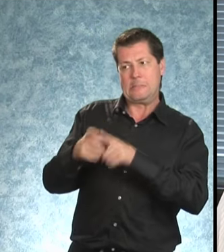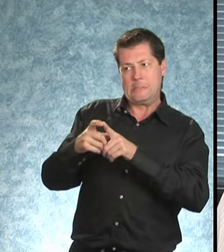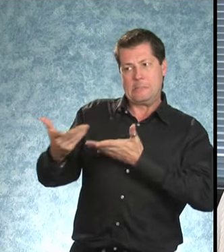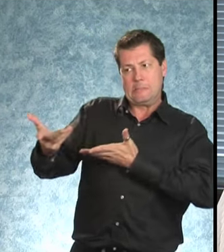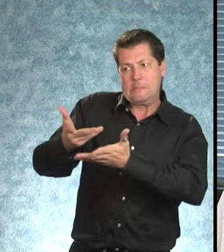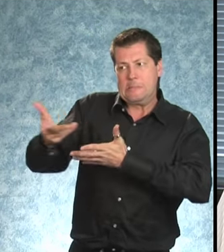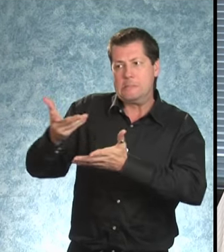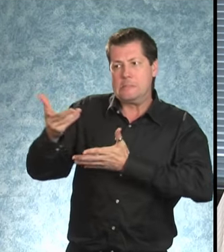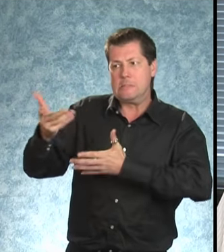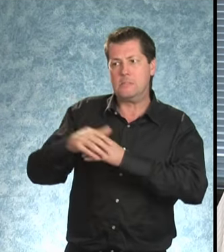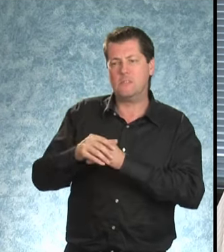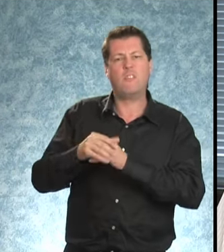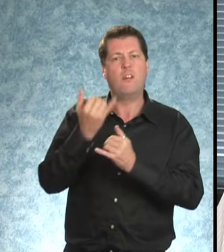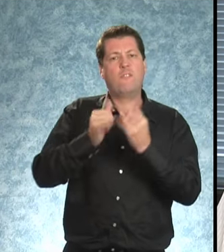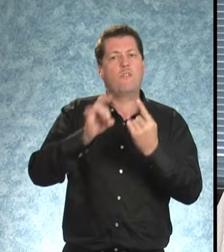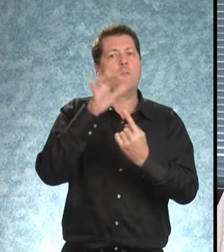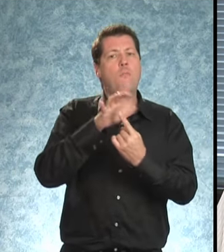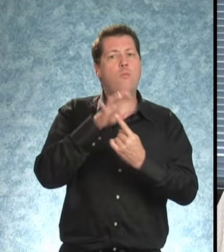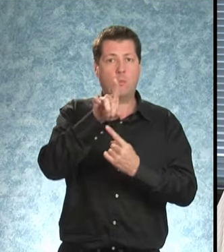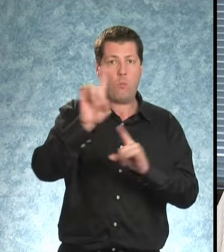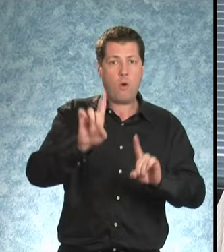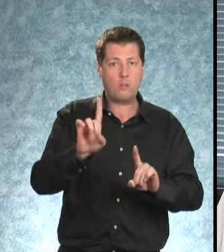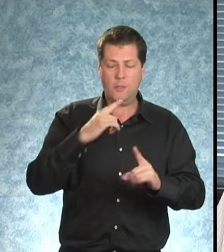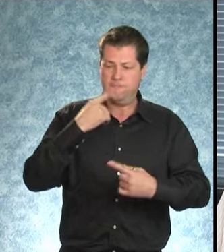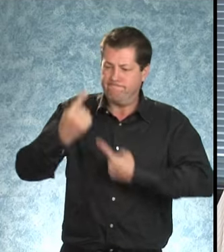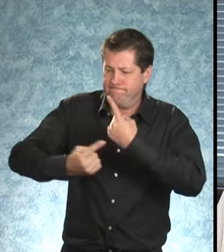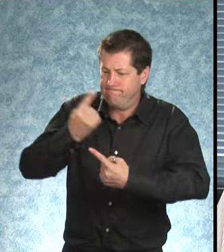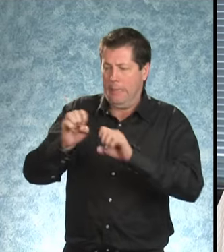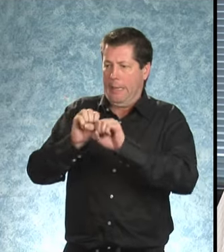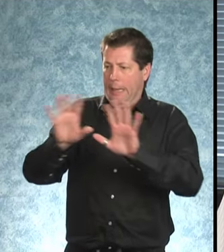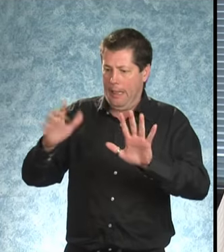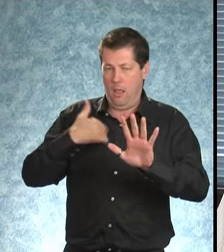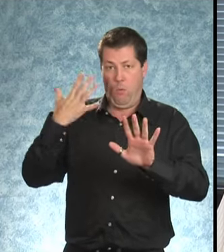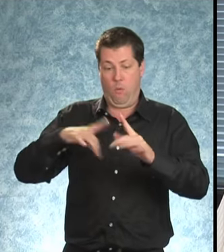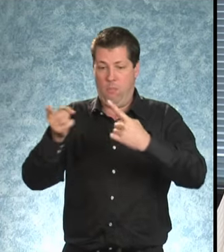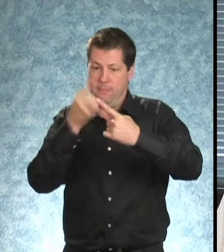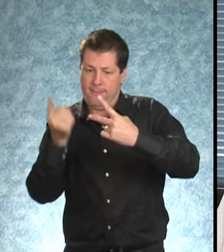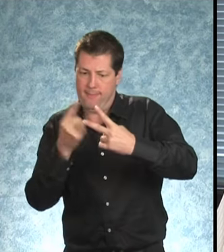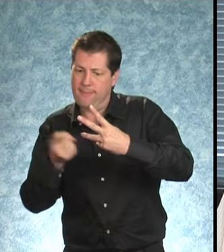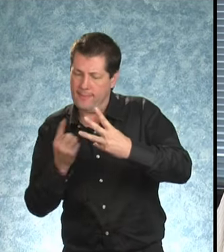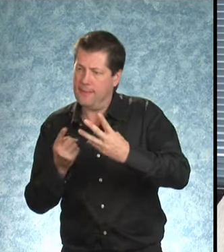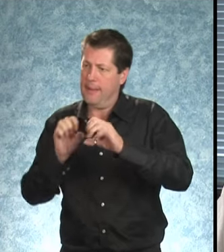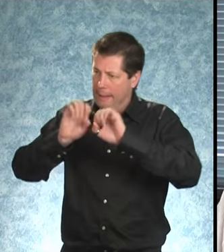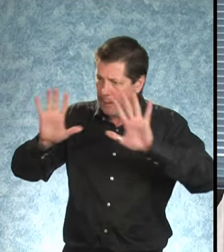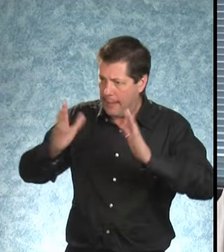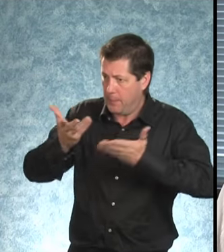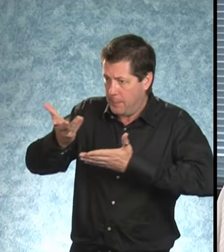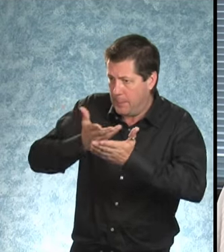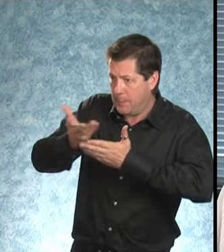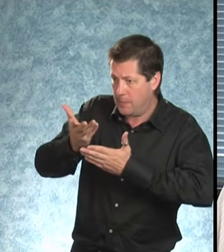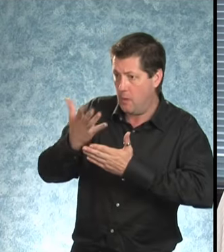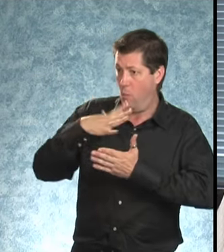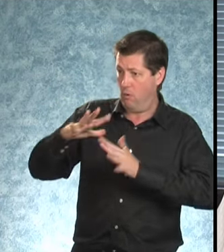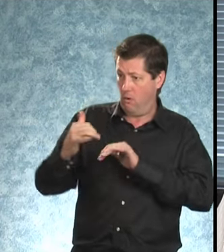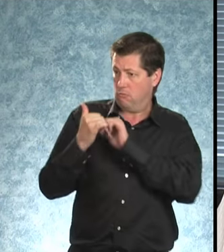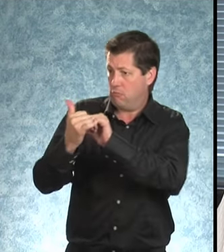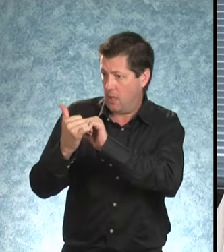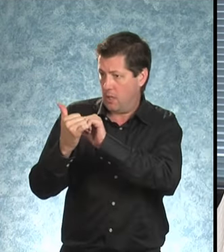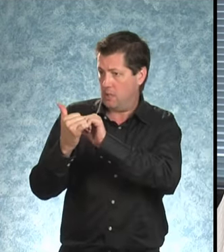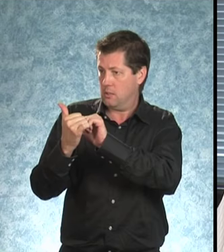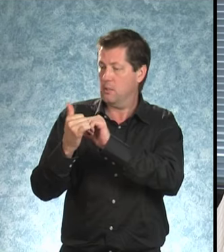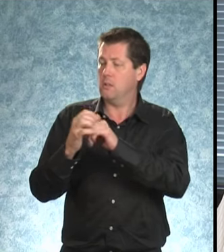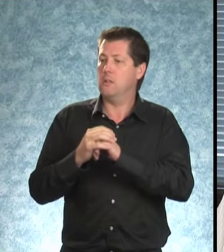In these sort of matters, it's very important to be clear in what it is that you want the other party to do or to come to the party with.